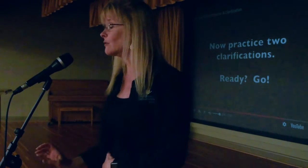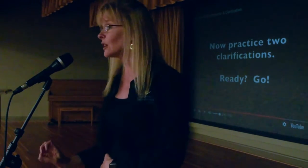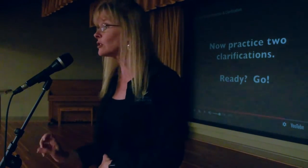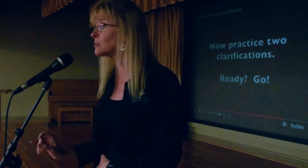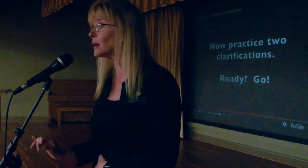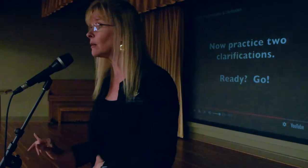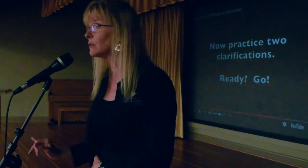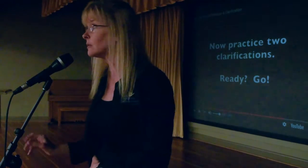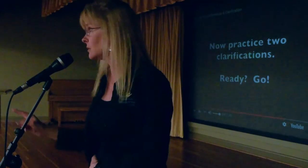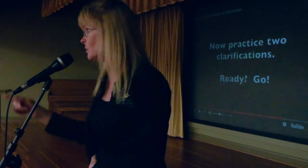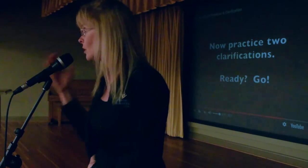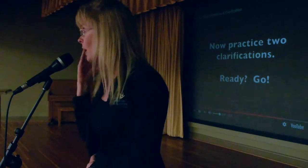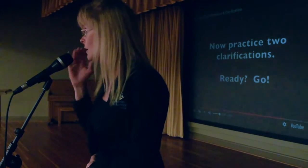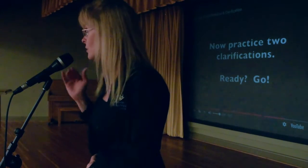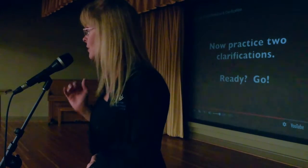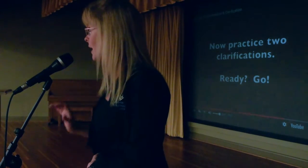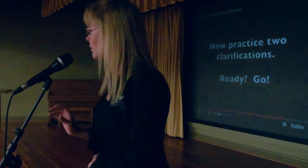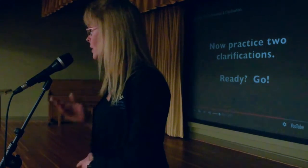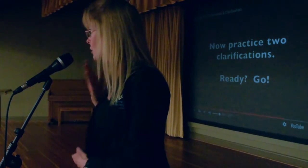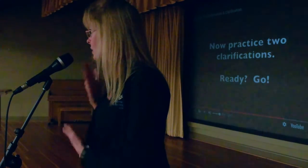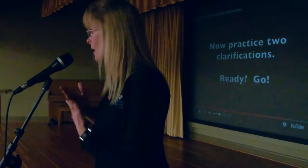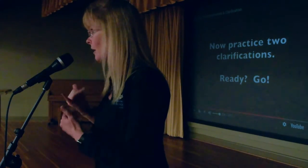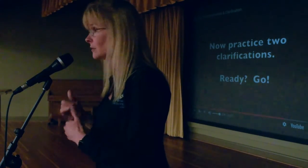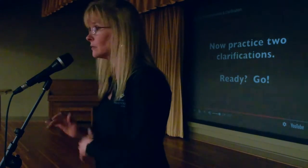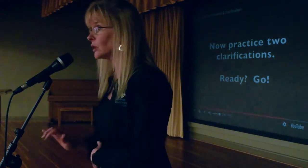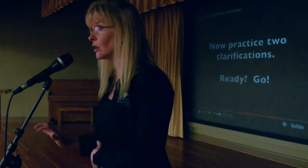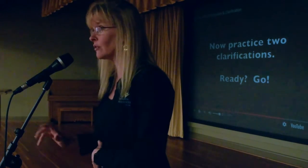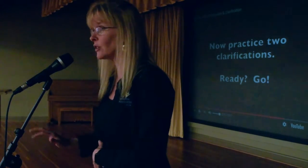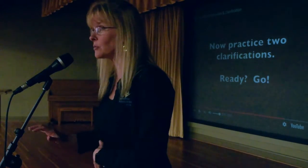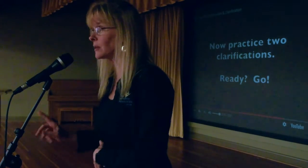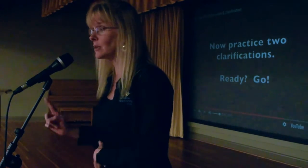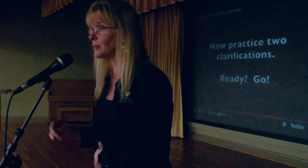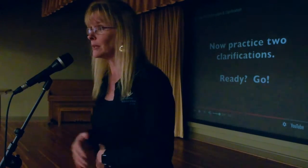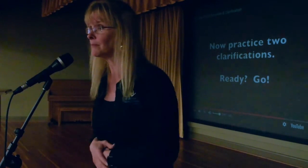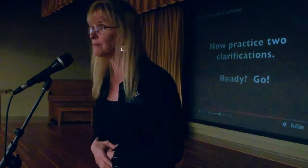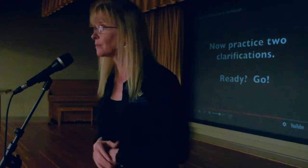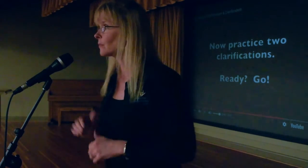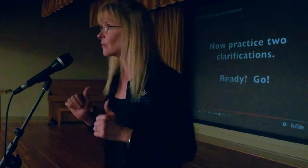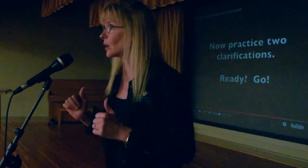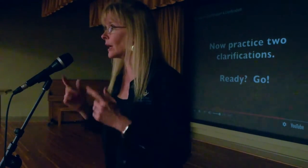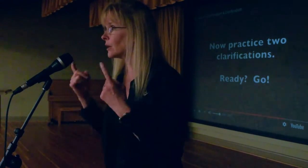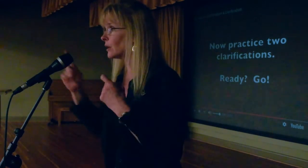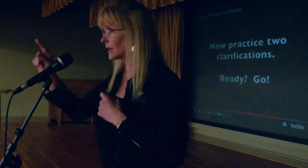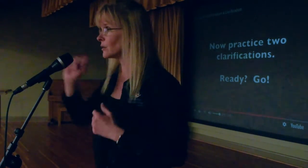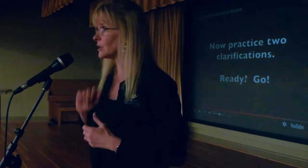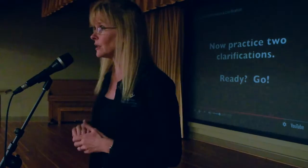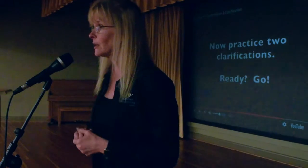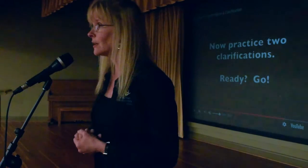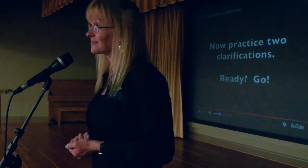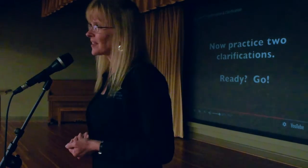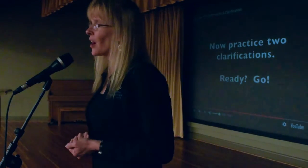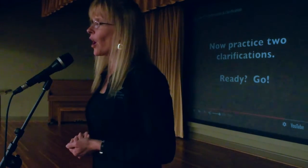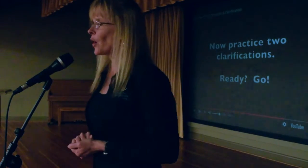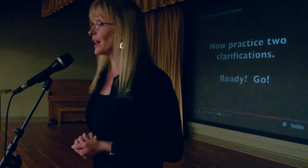finger spell. You know how to do that really good now. You can finger spell something. Okay, yes, question. Okay, so